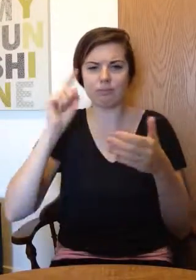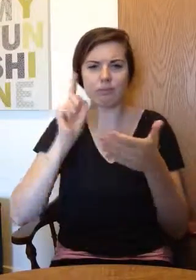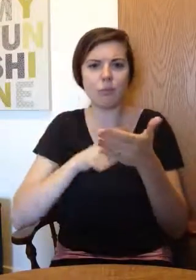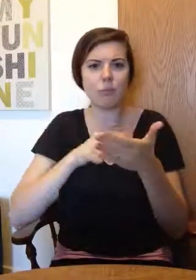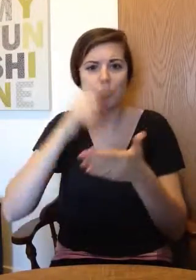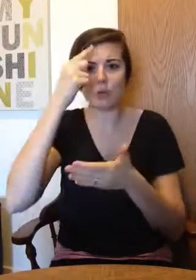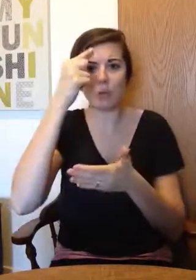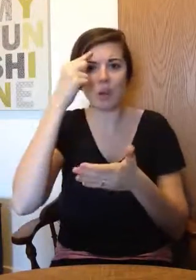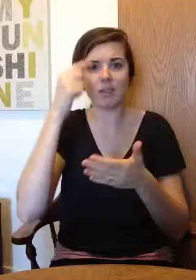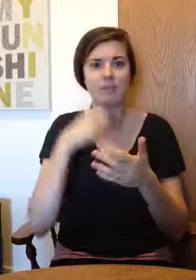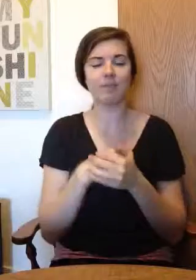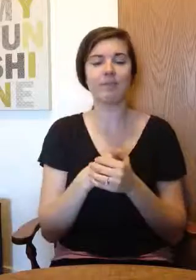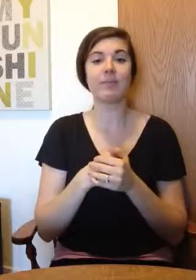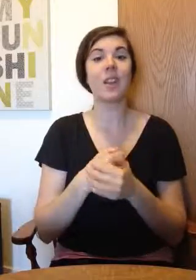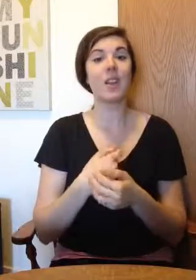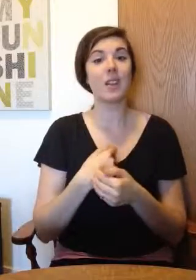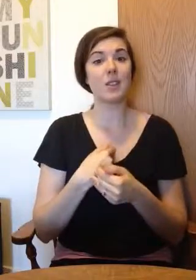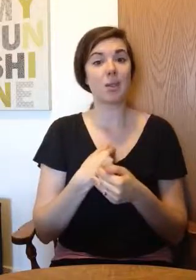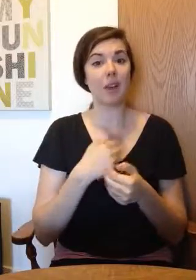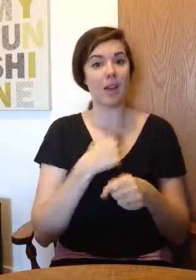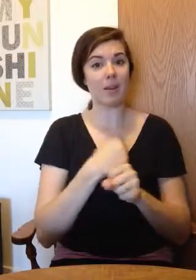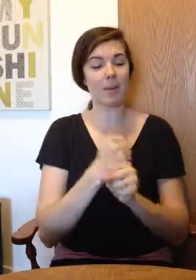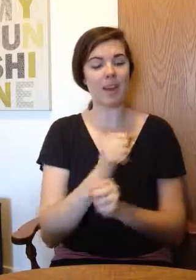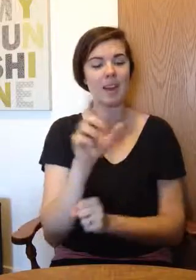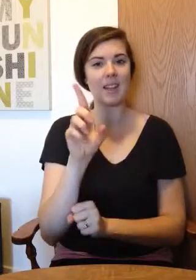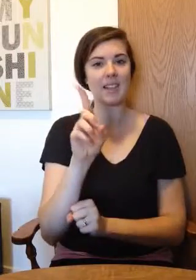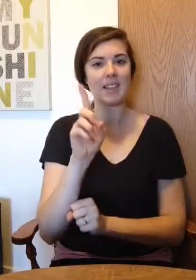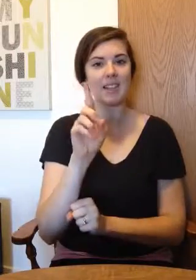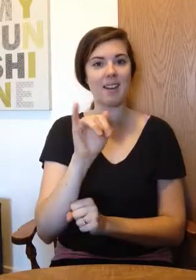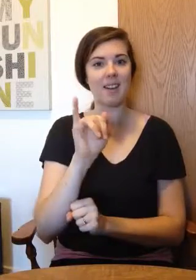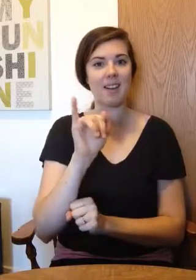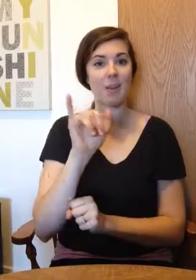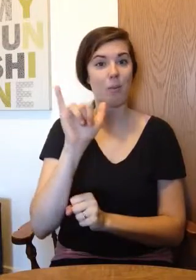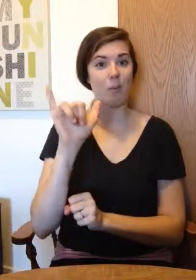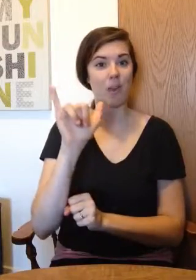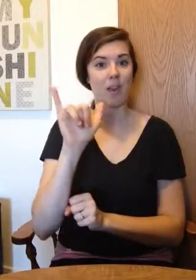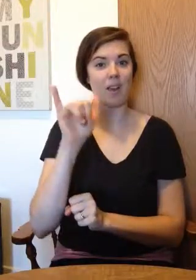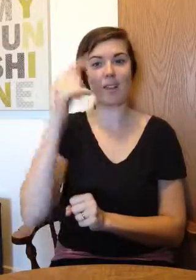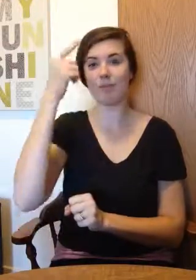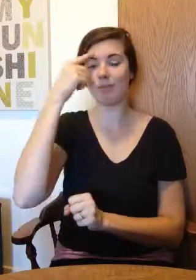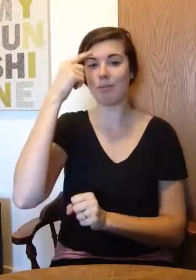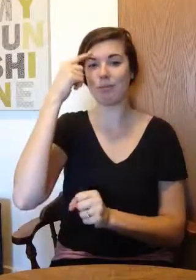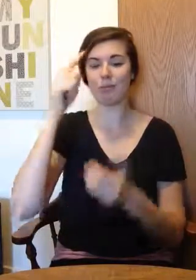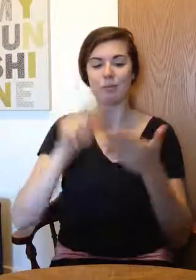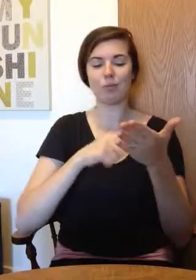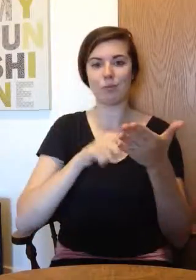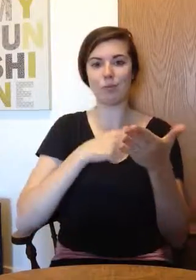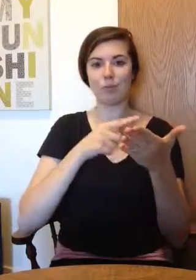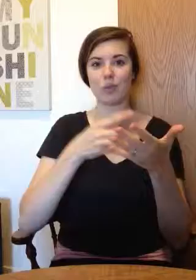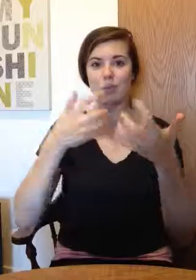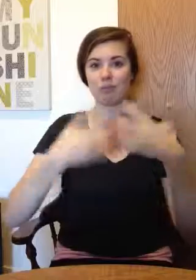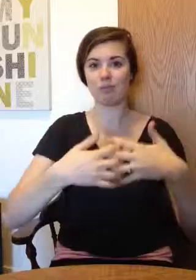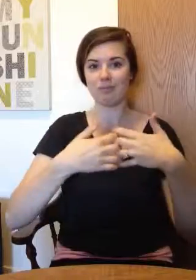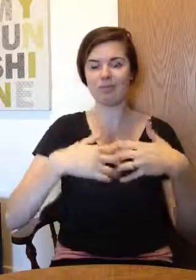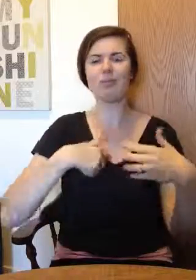and I brought some here tonight, and I want to do some demonstrations. You guys want to see some? All right, so I need a